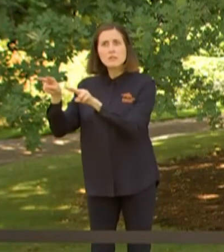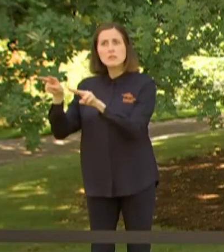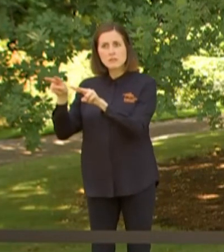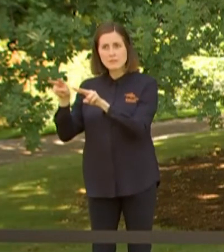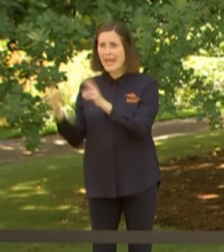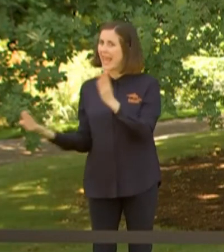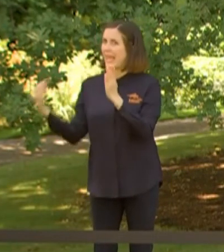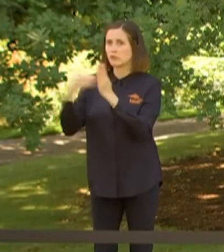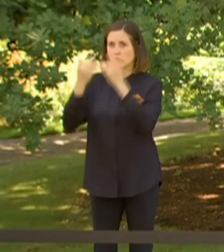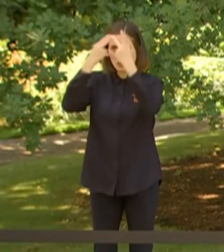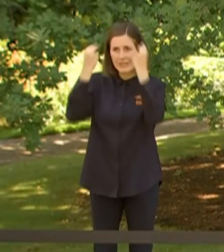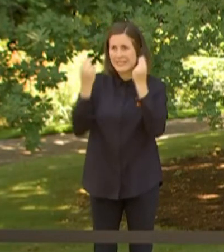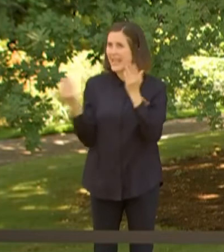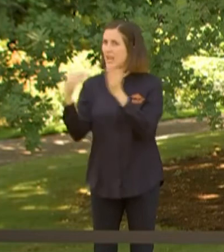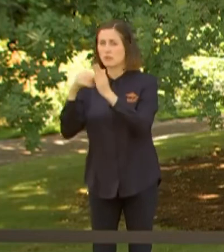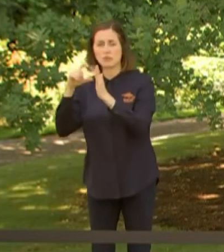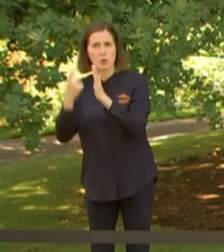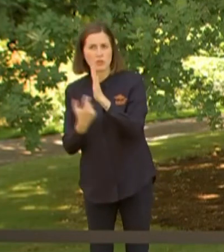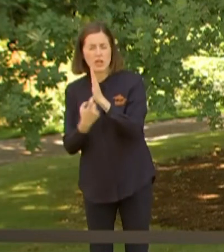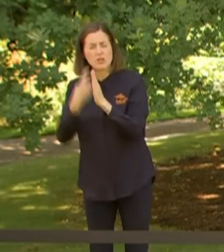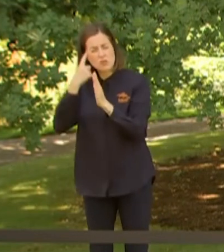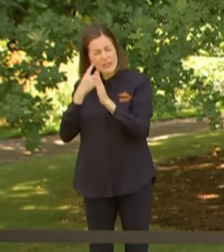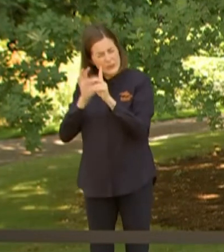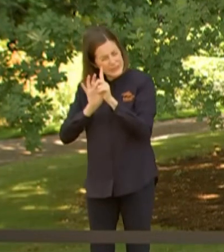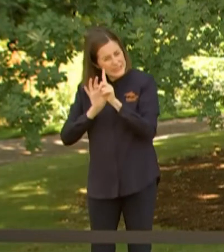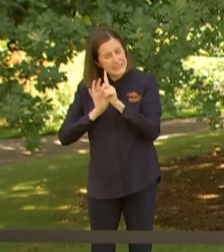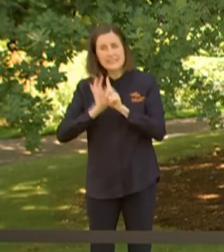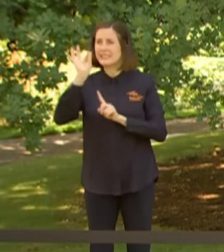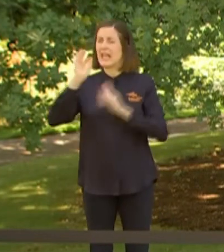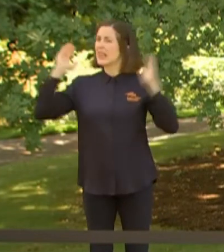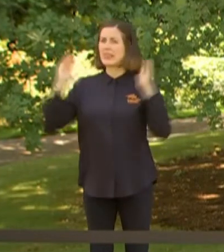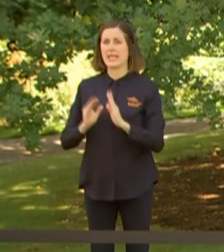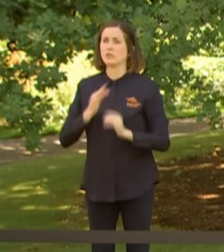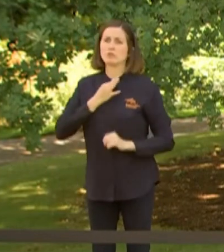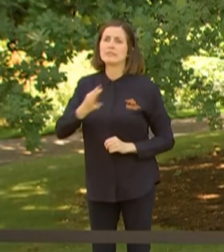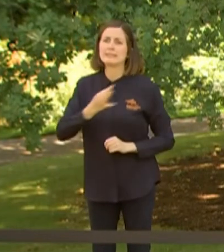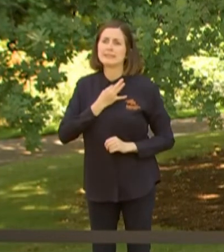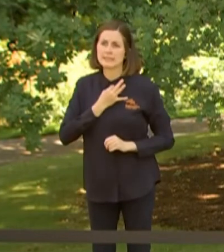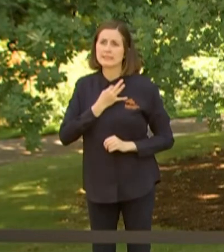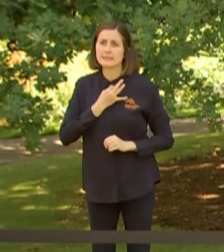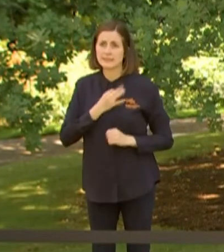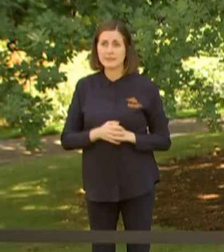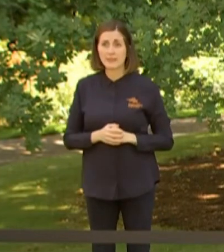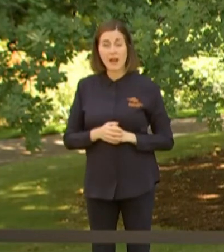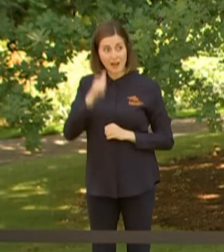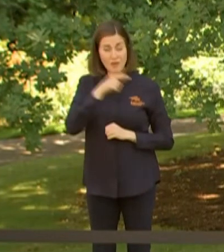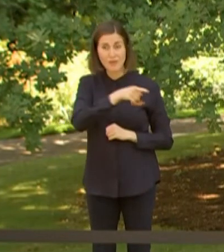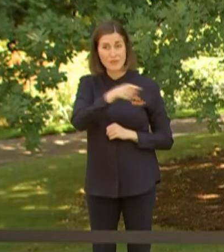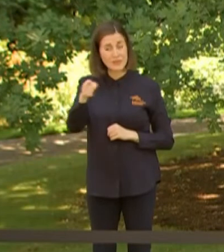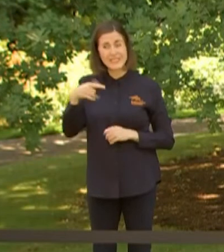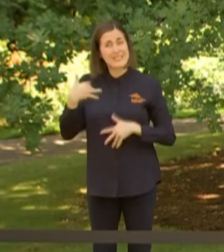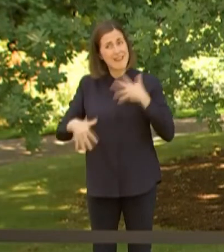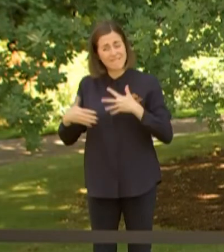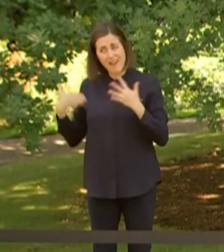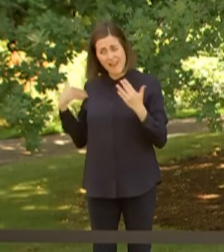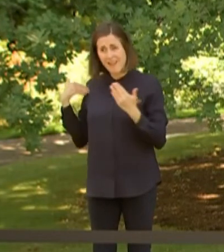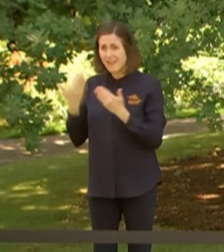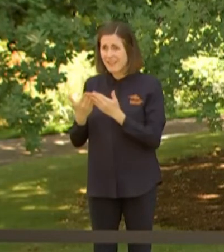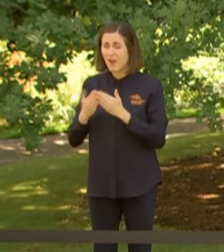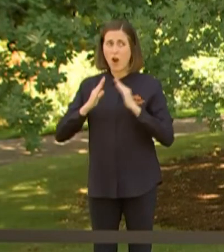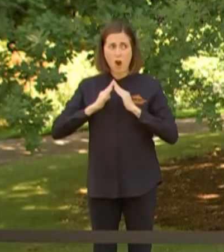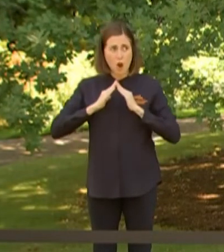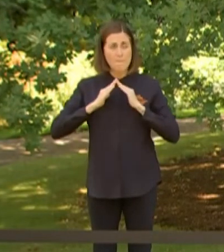this program is the best it can be to reduce the risk. We know Victorians have fought hard to be in this position, and we need